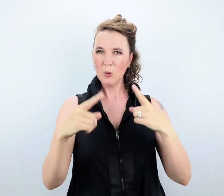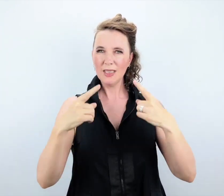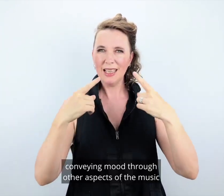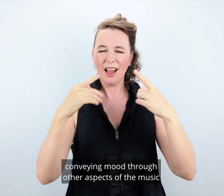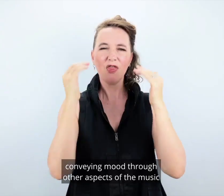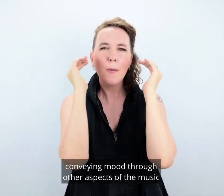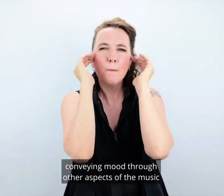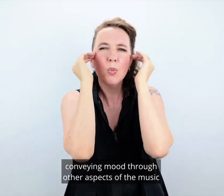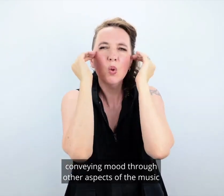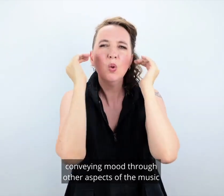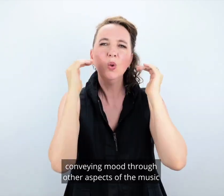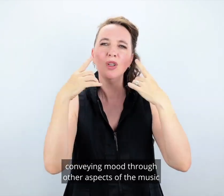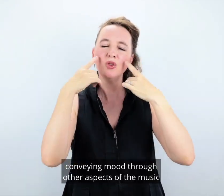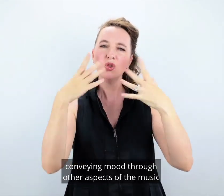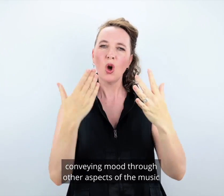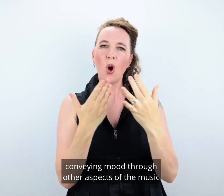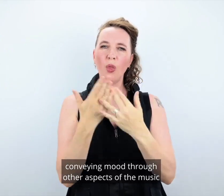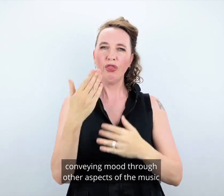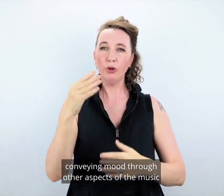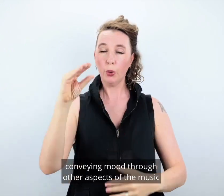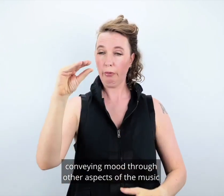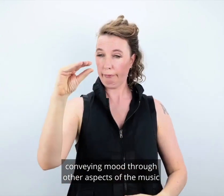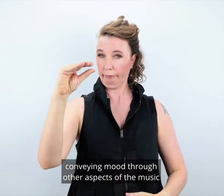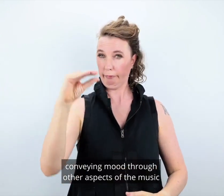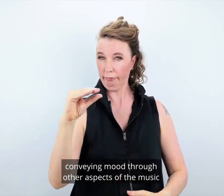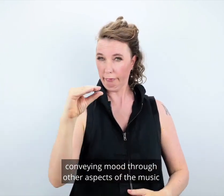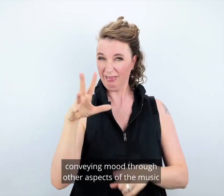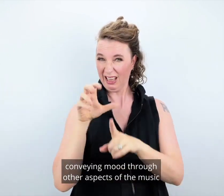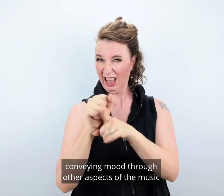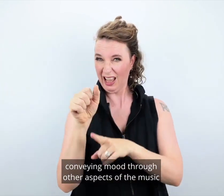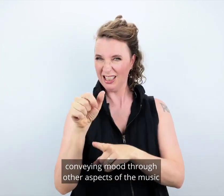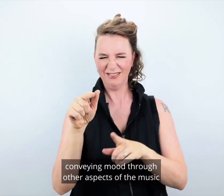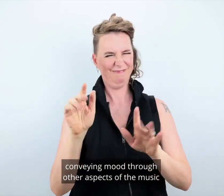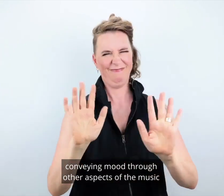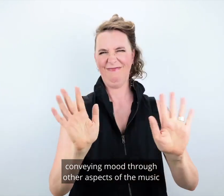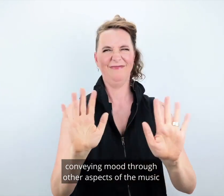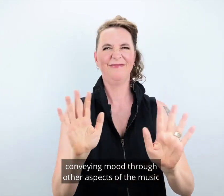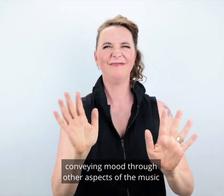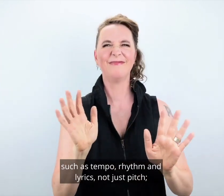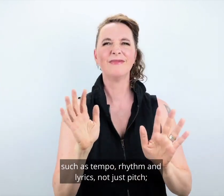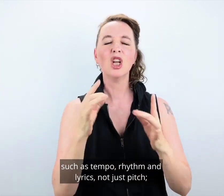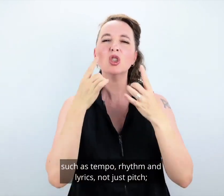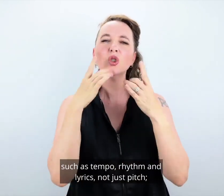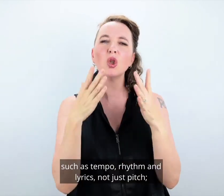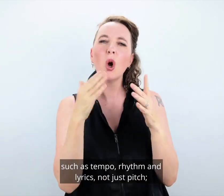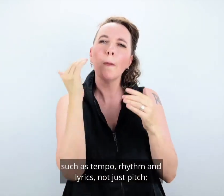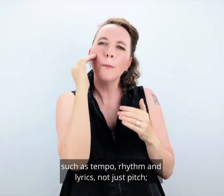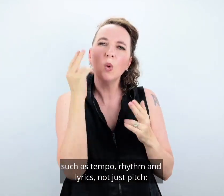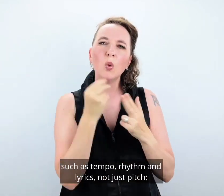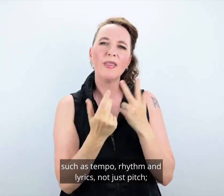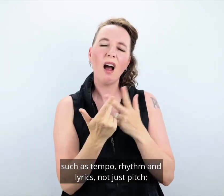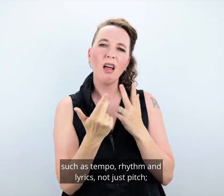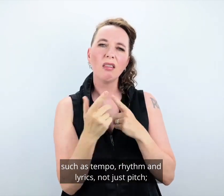Conveying mood through other aspects of the music such as tempo rhythm